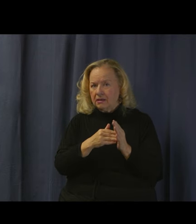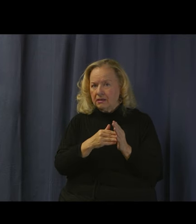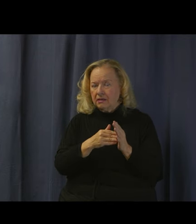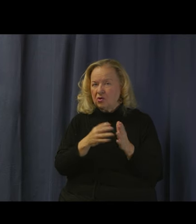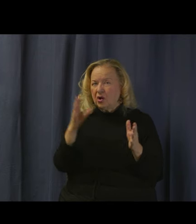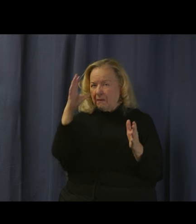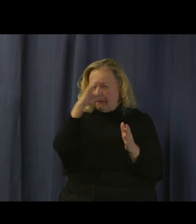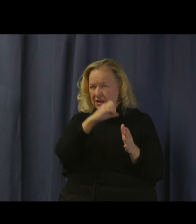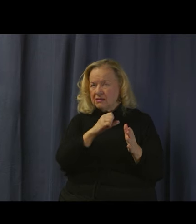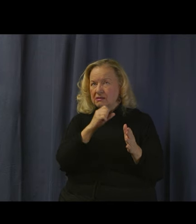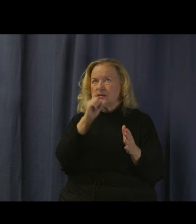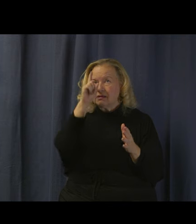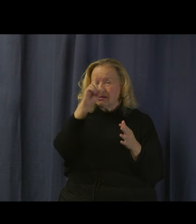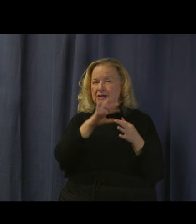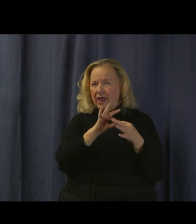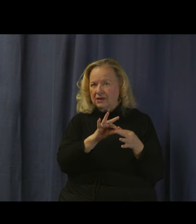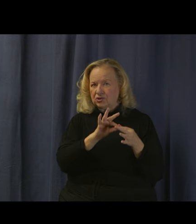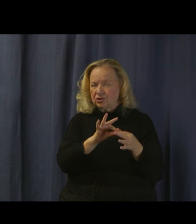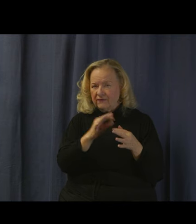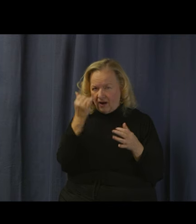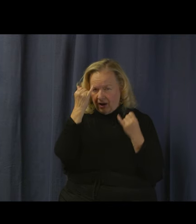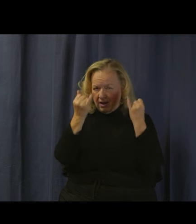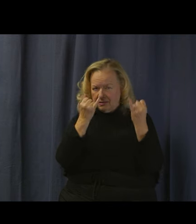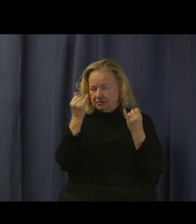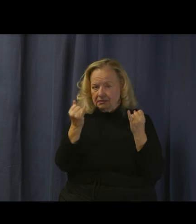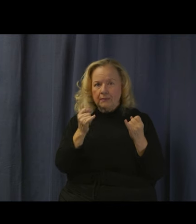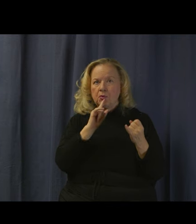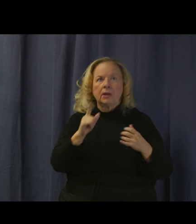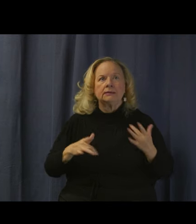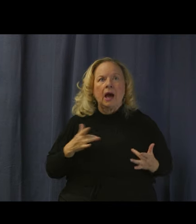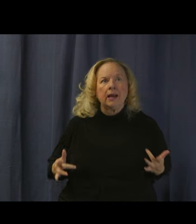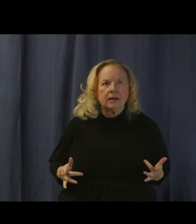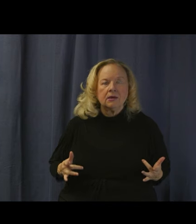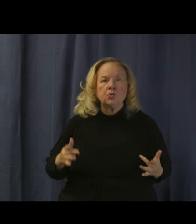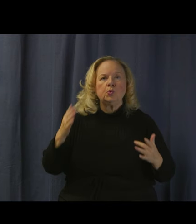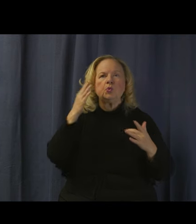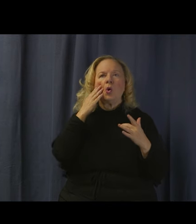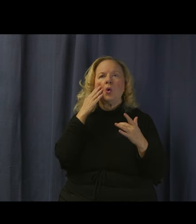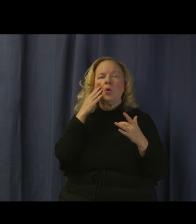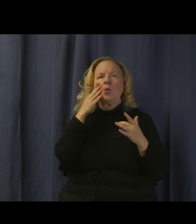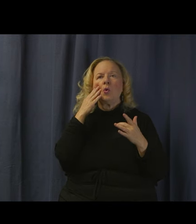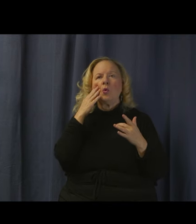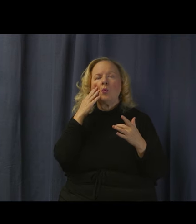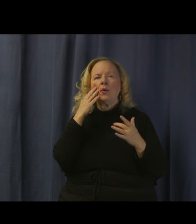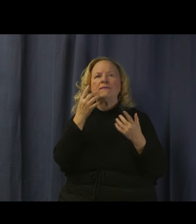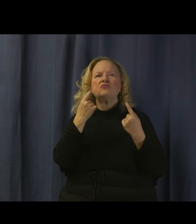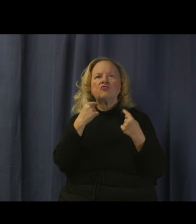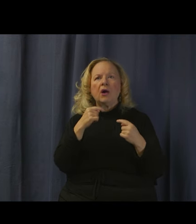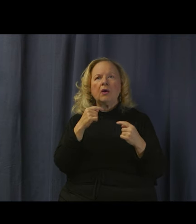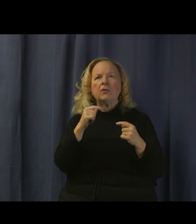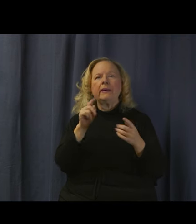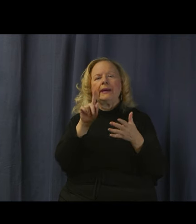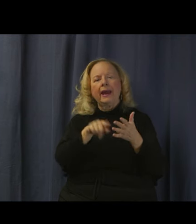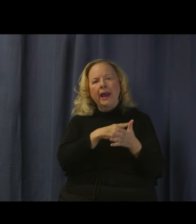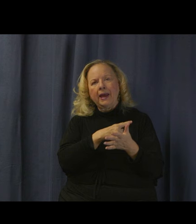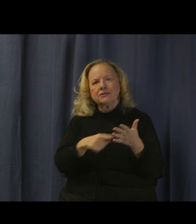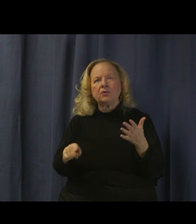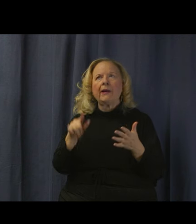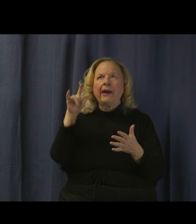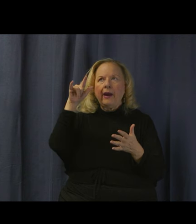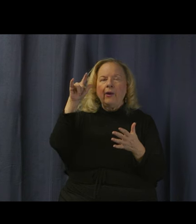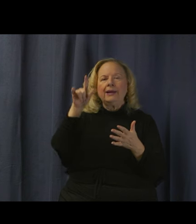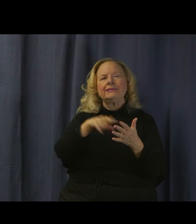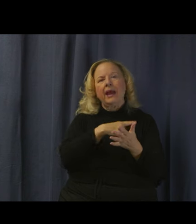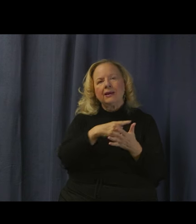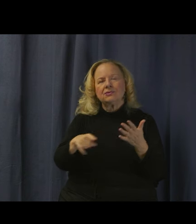I'm very excited about this. How many of you know we've been trying to go to Israel for like 3 times? We keep getting canceled by all the airlines. Well, it's not going to happen